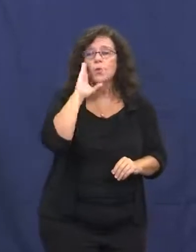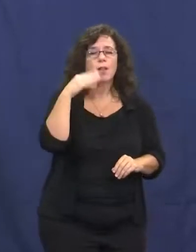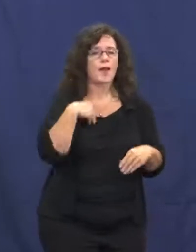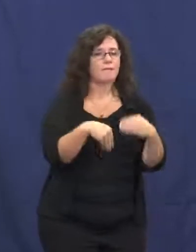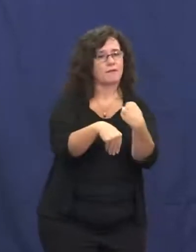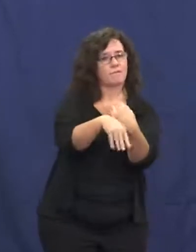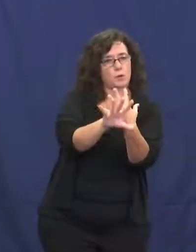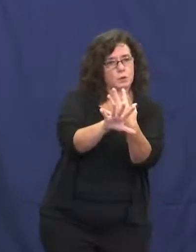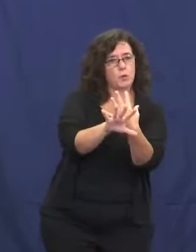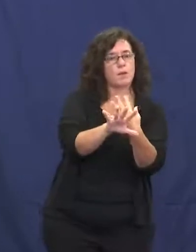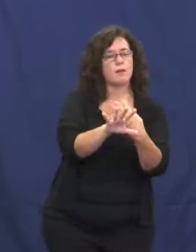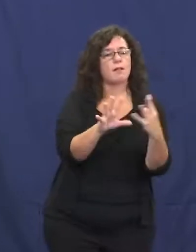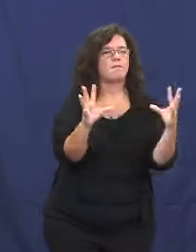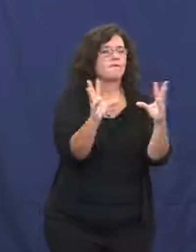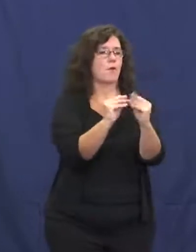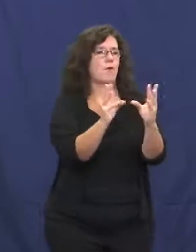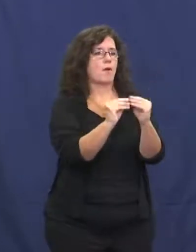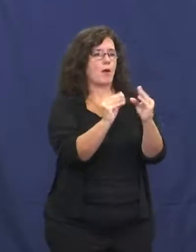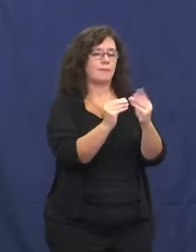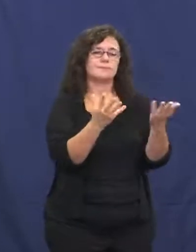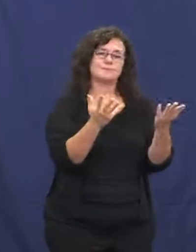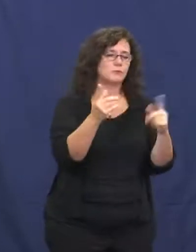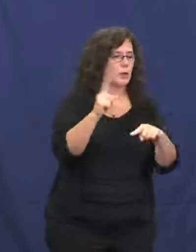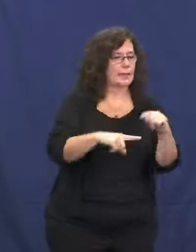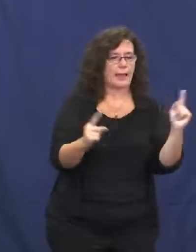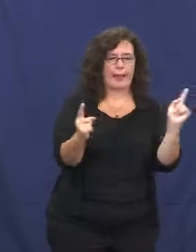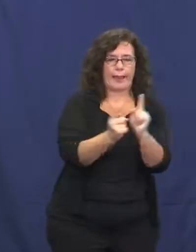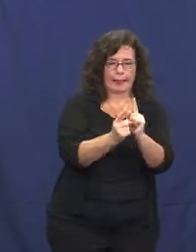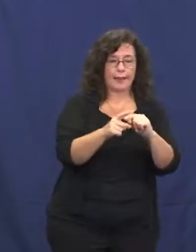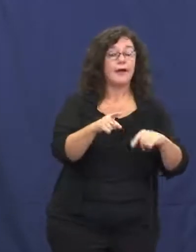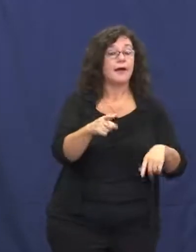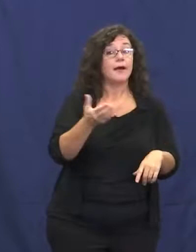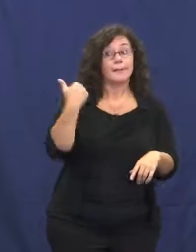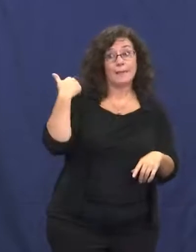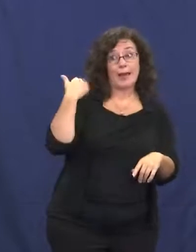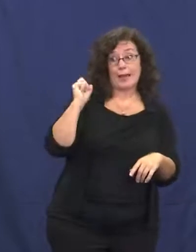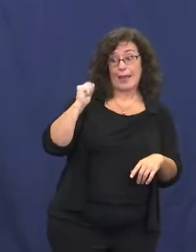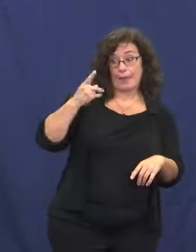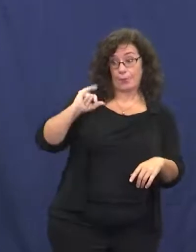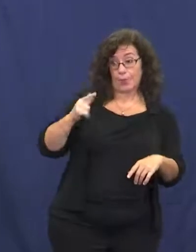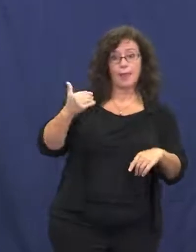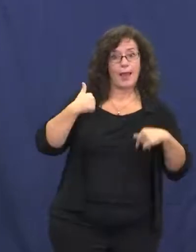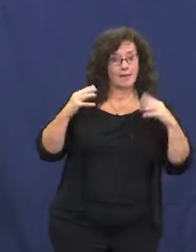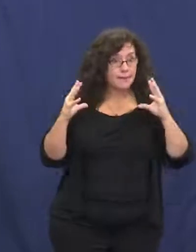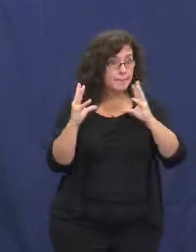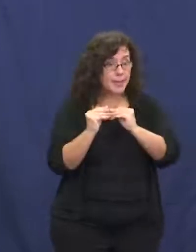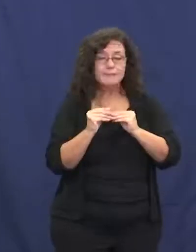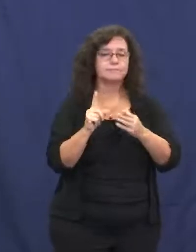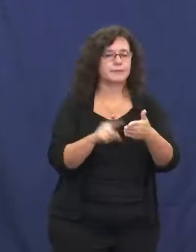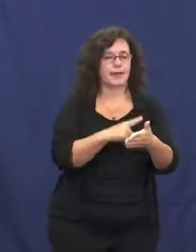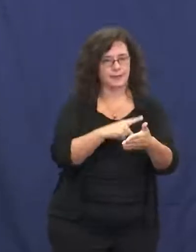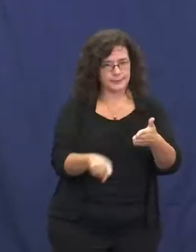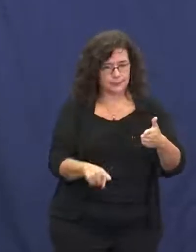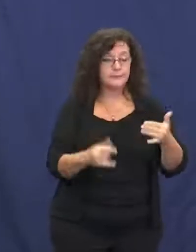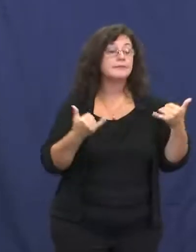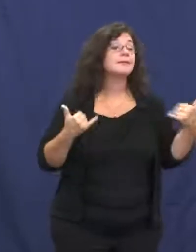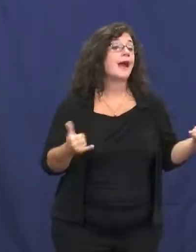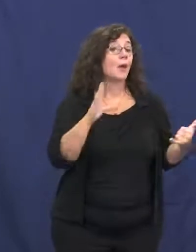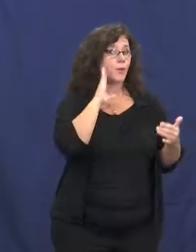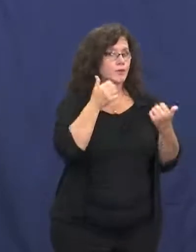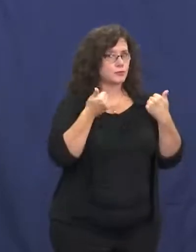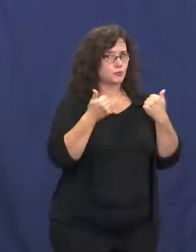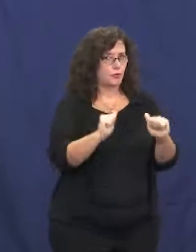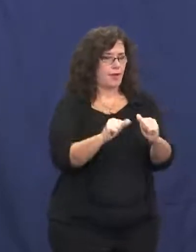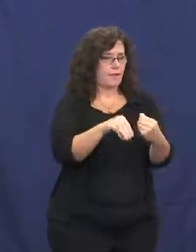person. We normally have 2 events each year. The April event got canceled, but we're trying out this virtual event this